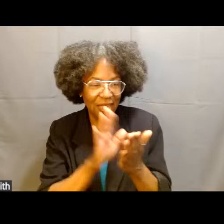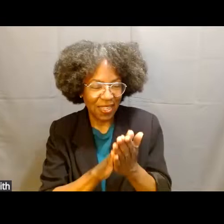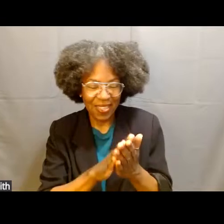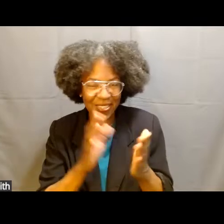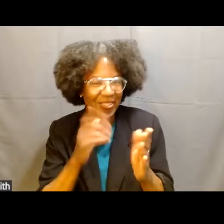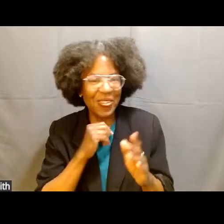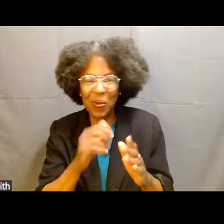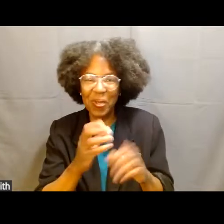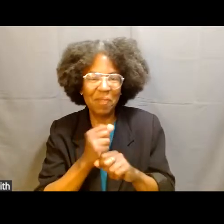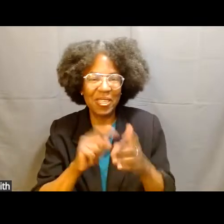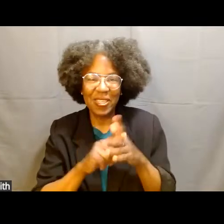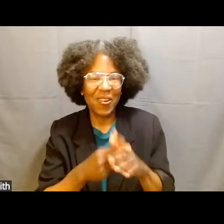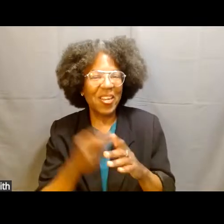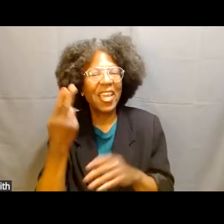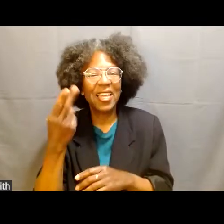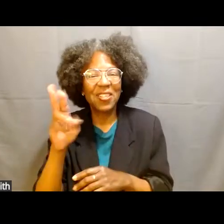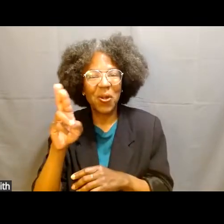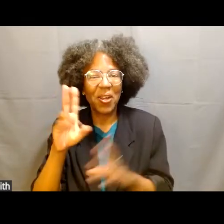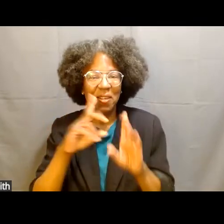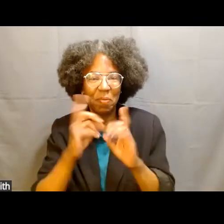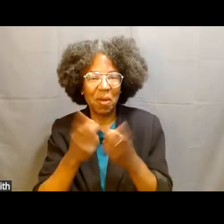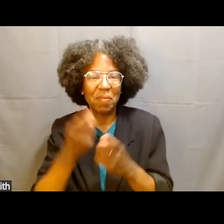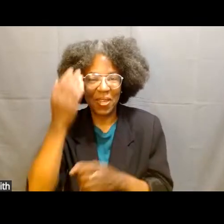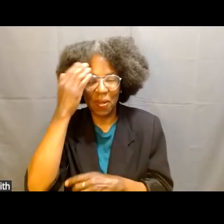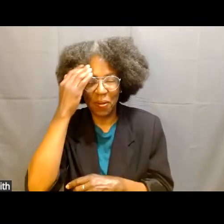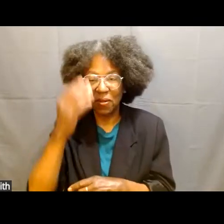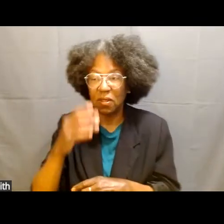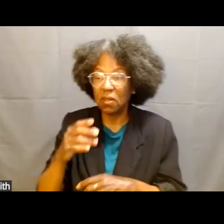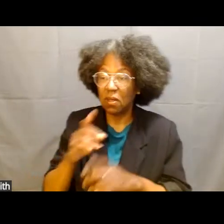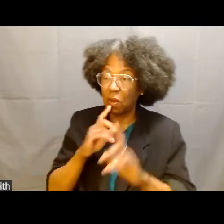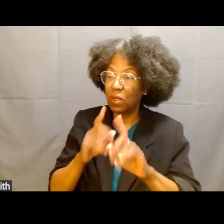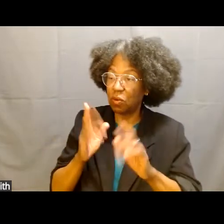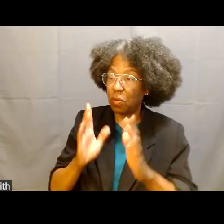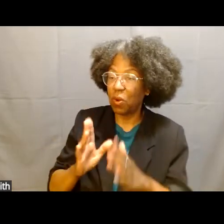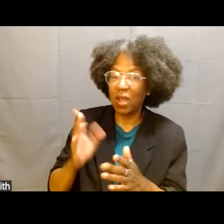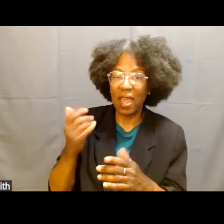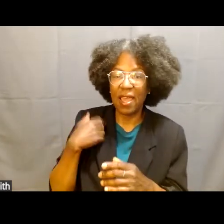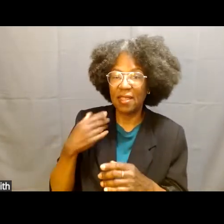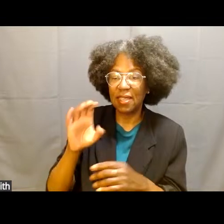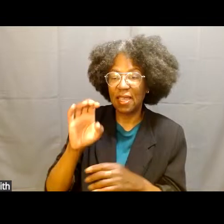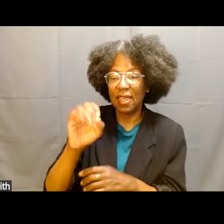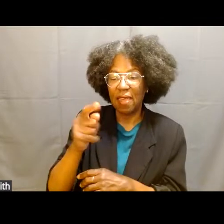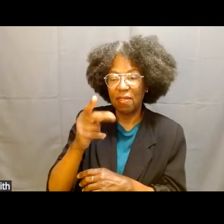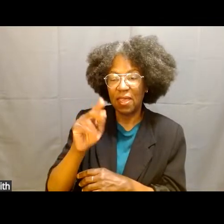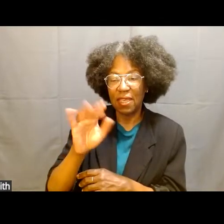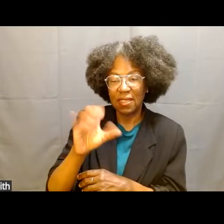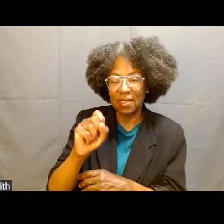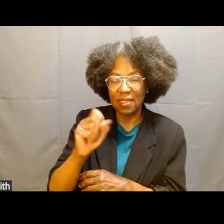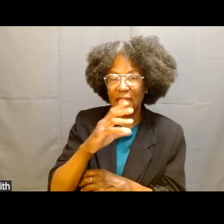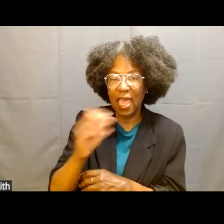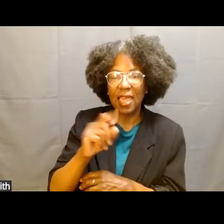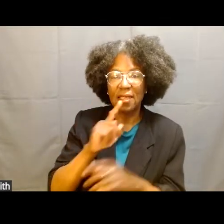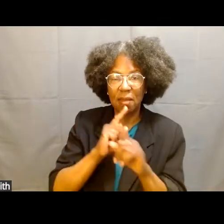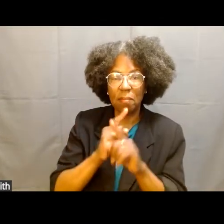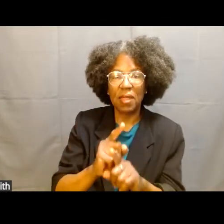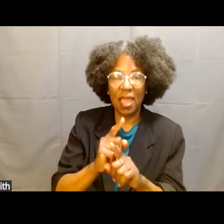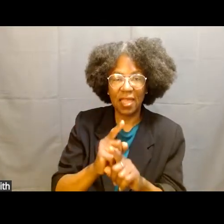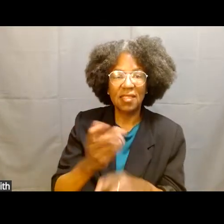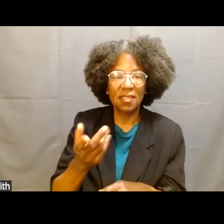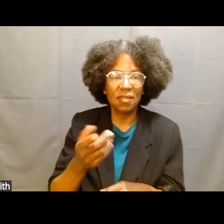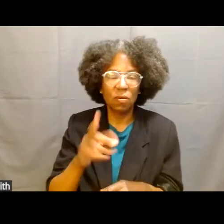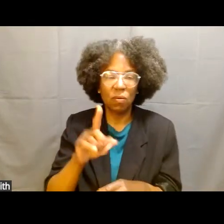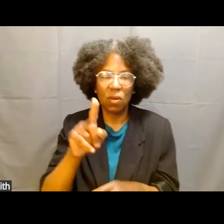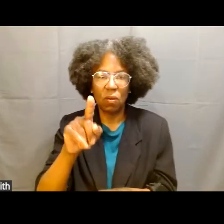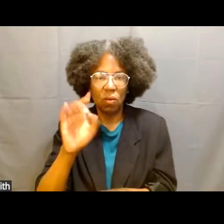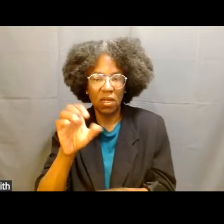department knows. I Oh have my courses God. every quarter I take with my employer. Ethics and compliance is one of them as well. Well, I Yeah. had Thank you, 110 Nick. hours of